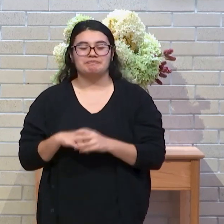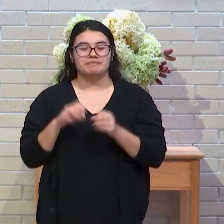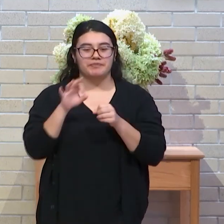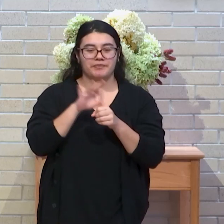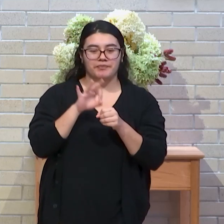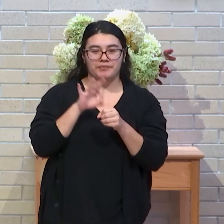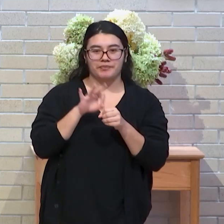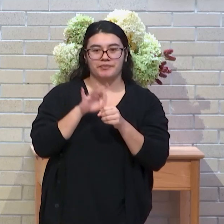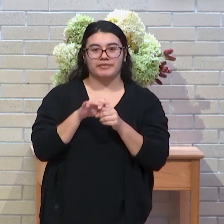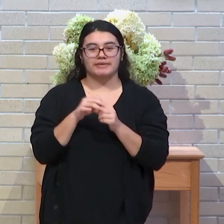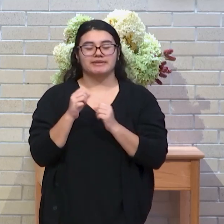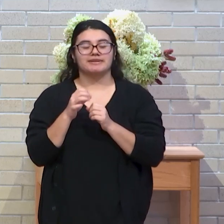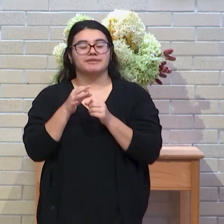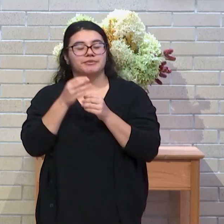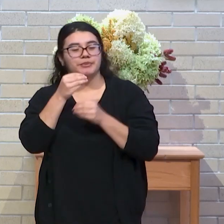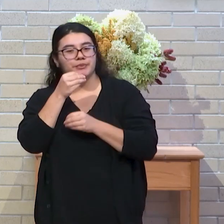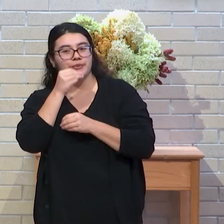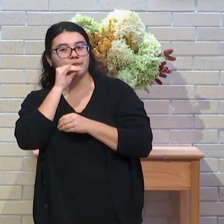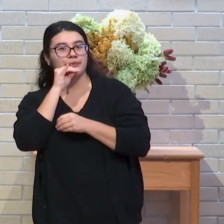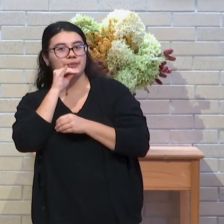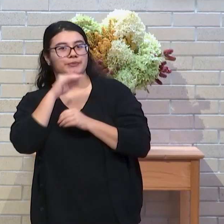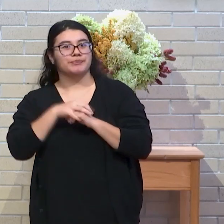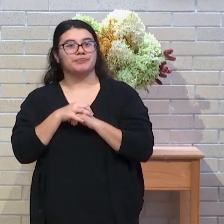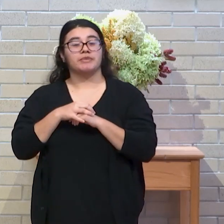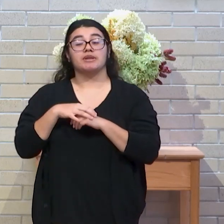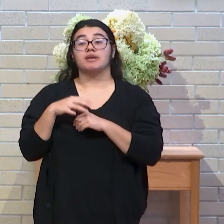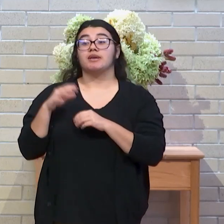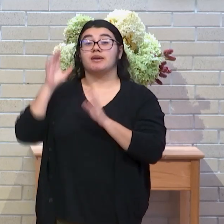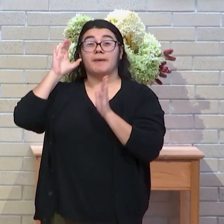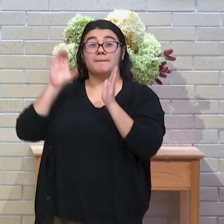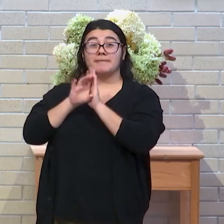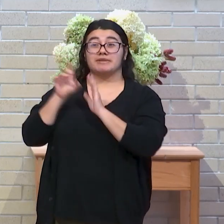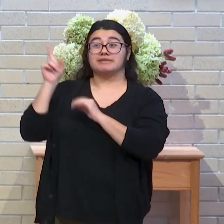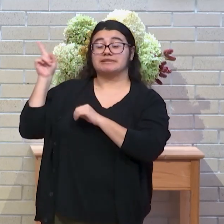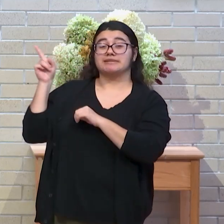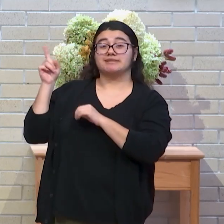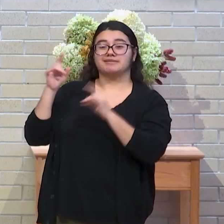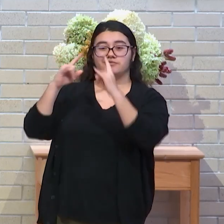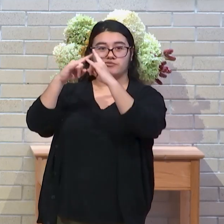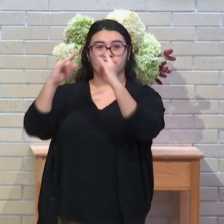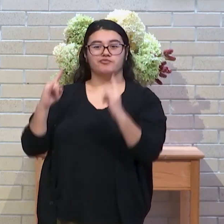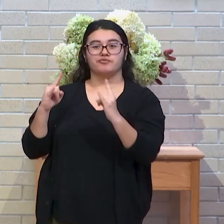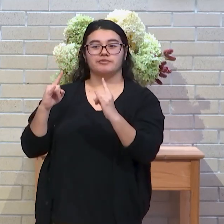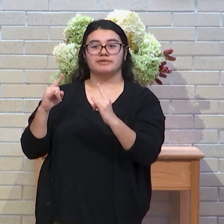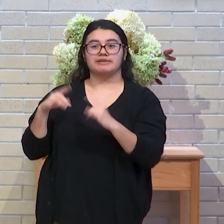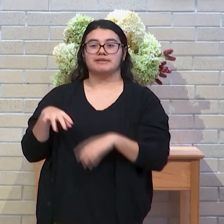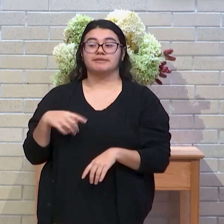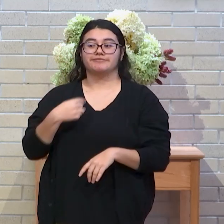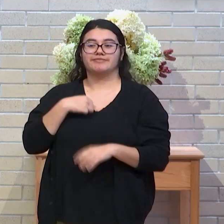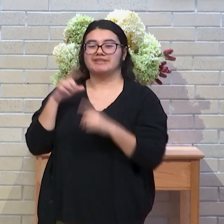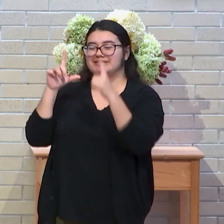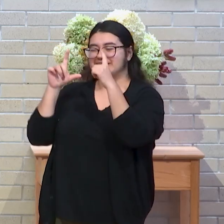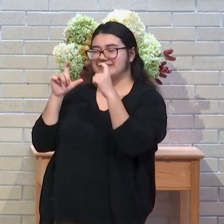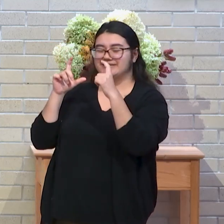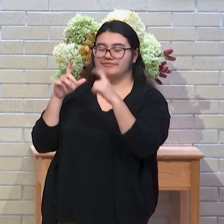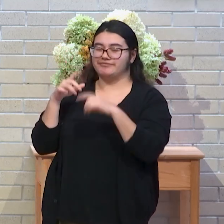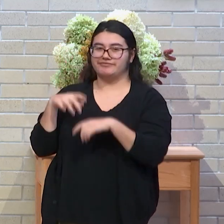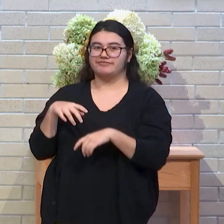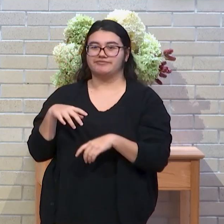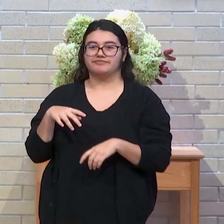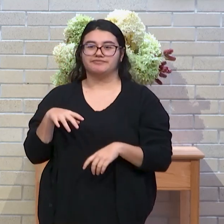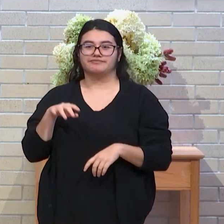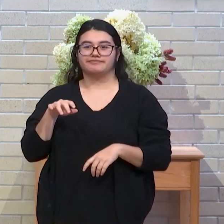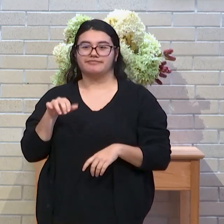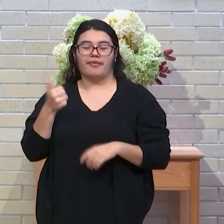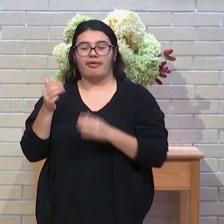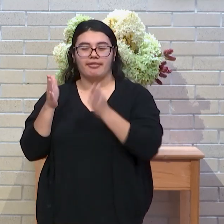Here's a picture of the refugio, and I just want to clarify that that is not me in the picture. I didn't think to take a picture of the refugio itself when I was up there, so this is